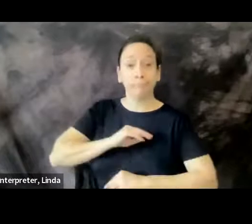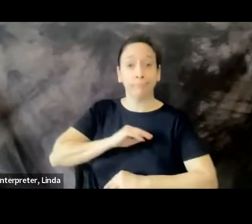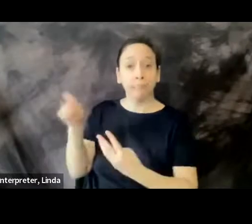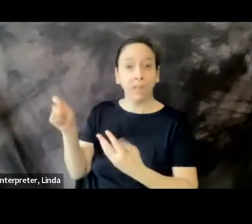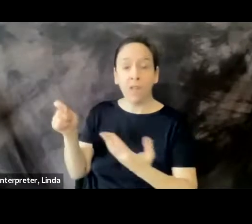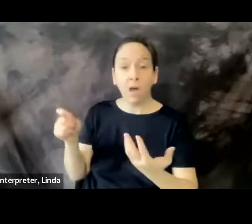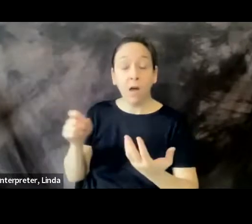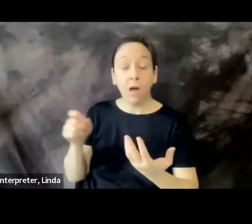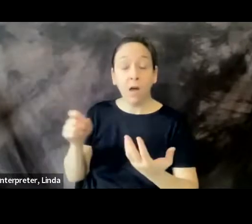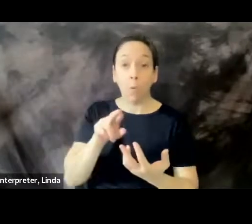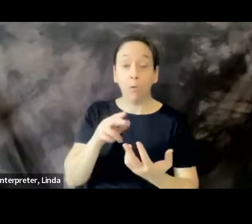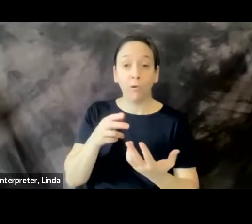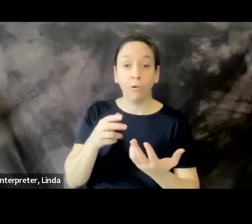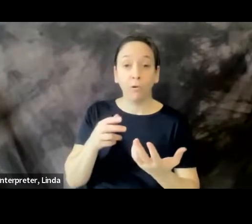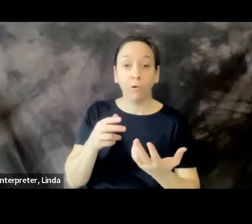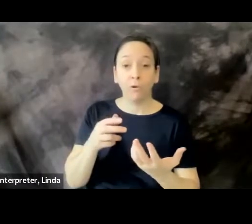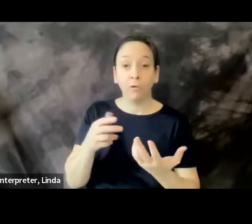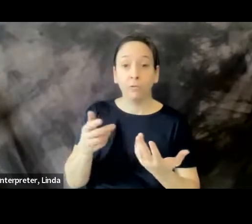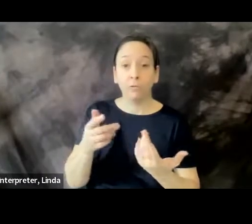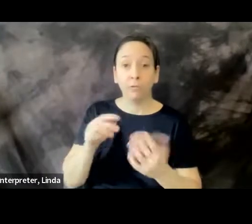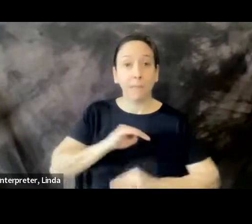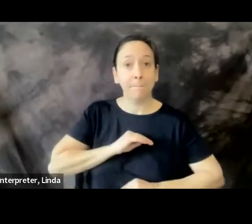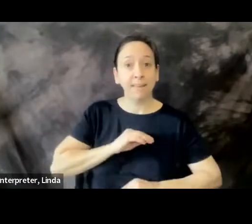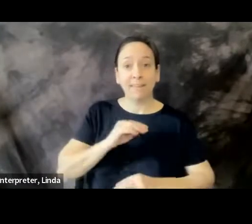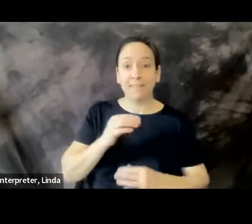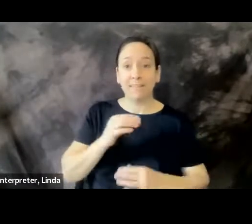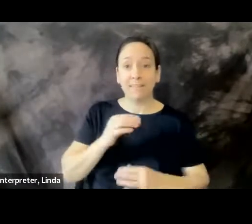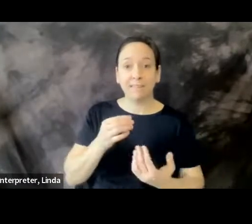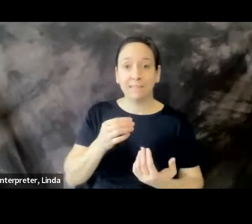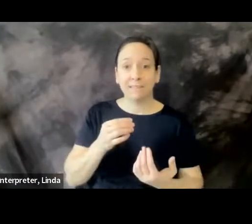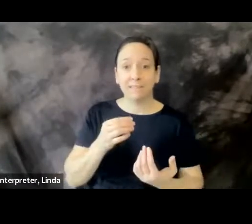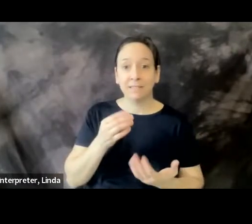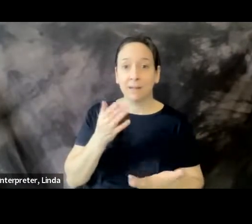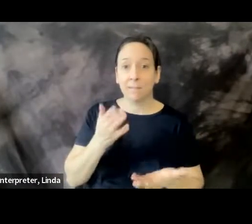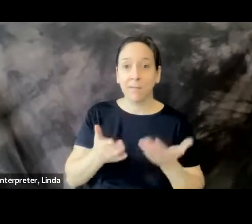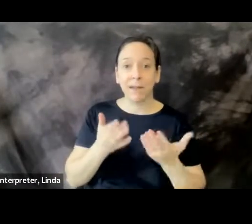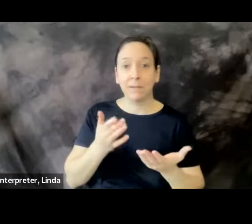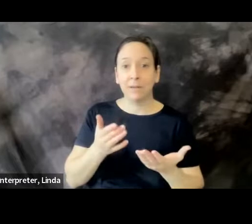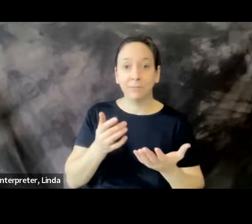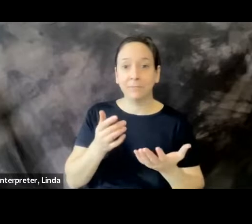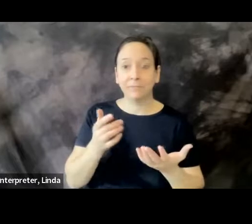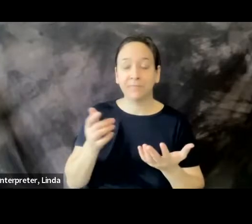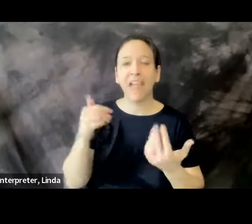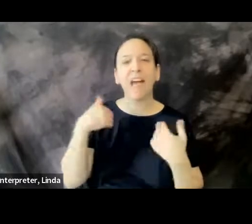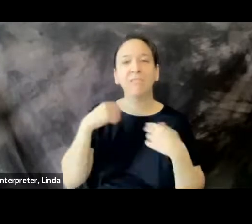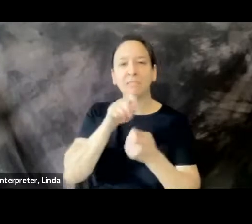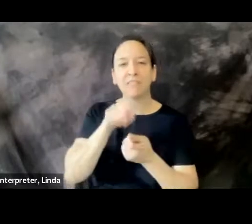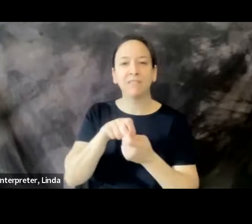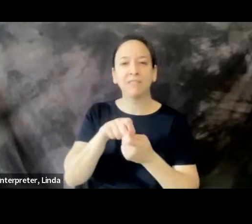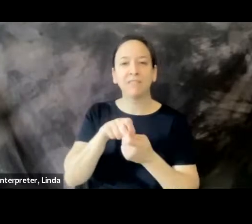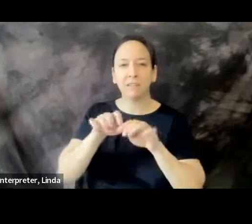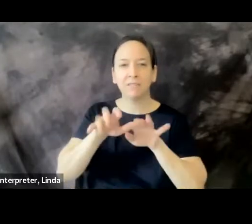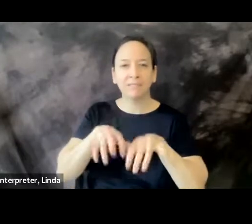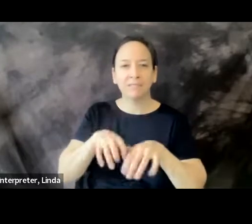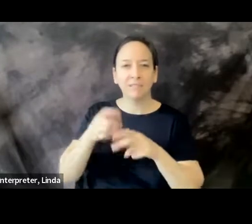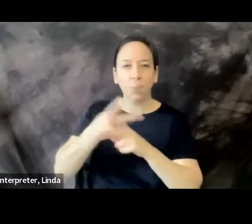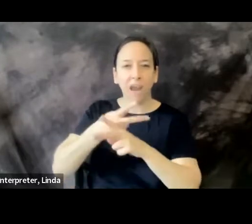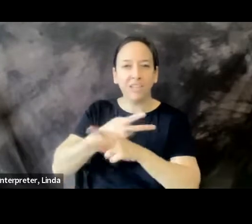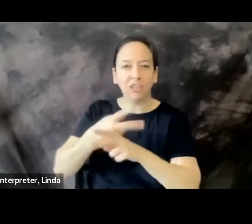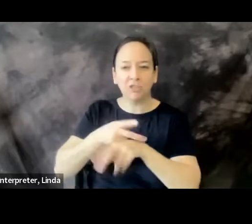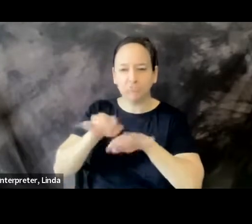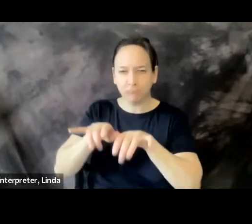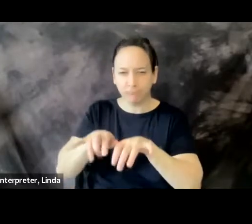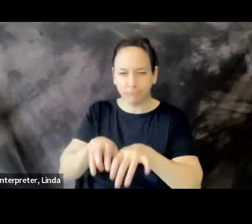or not the person meets a level that will spit out through an algorithm determination the number